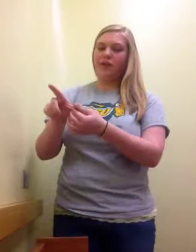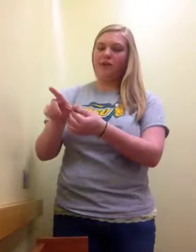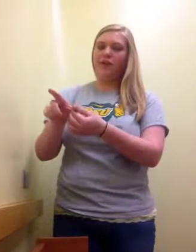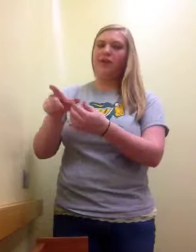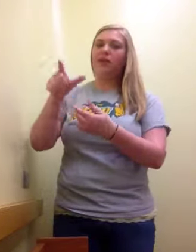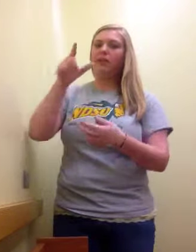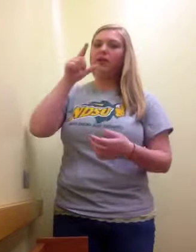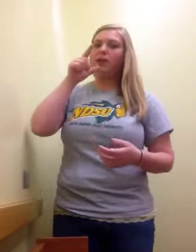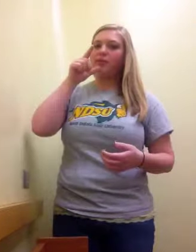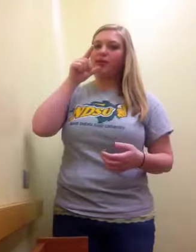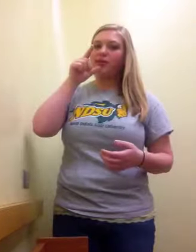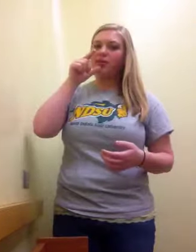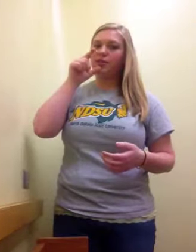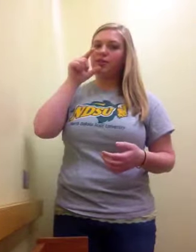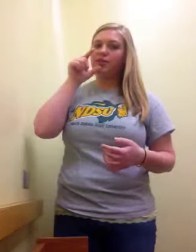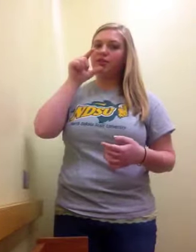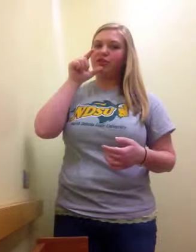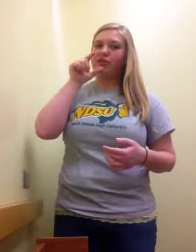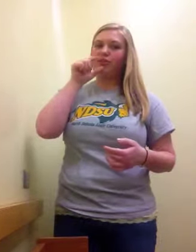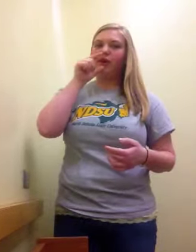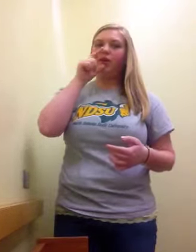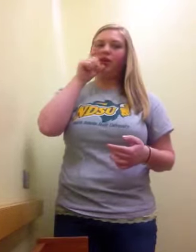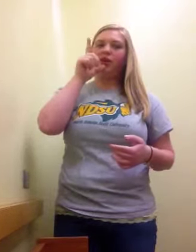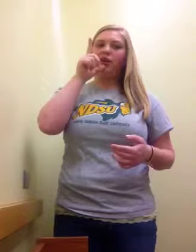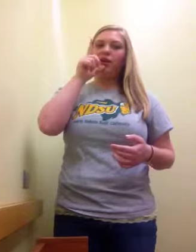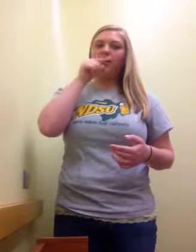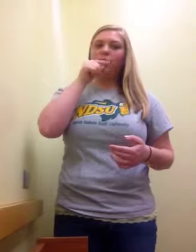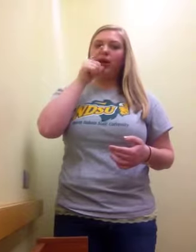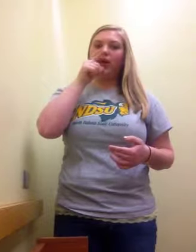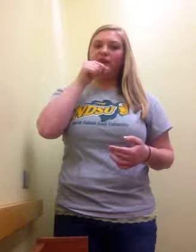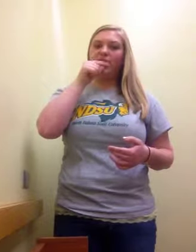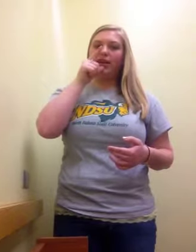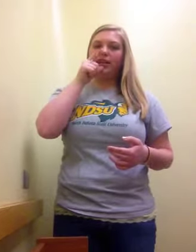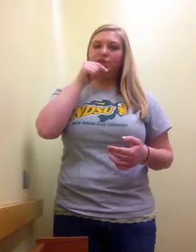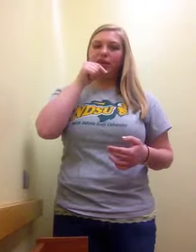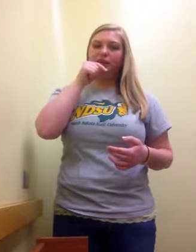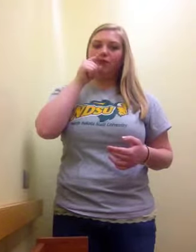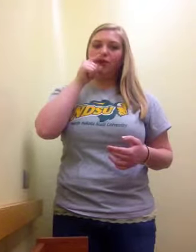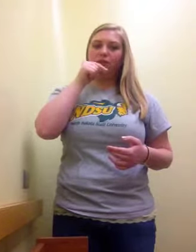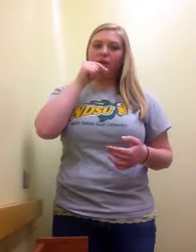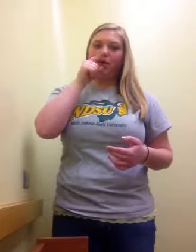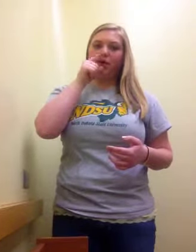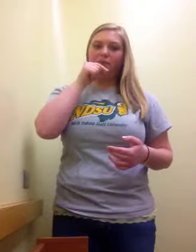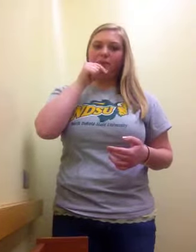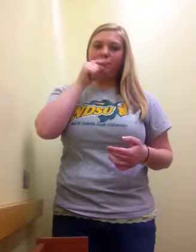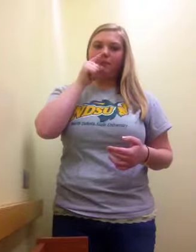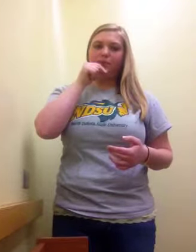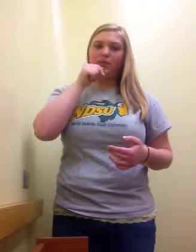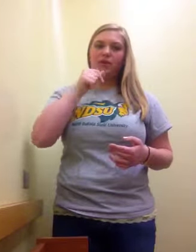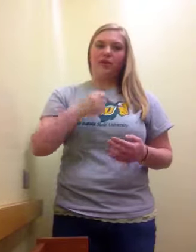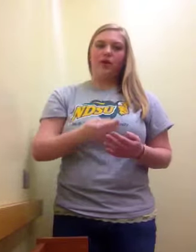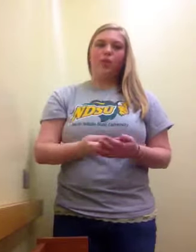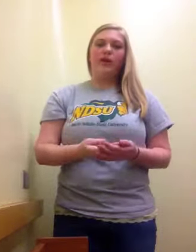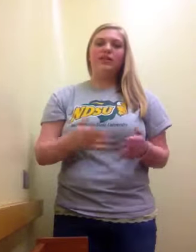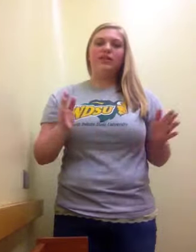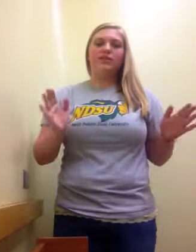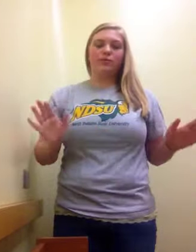thumb and put it up against just underneath your mouth and then wag your index finger in front of your mouth. What is really,